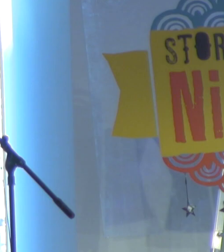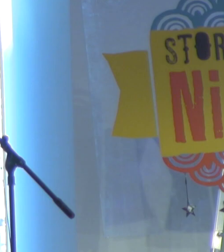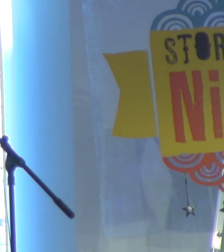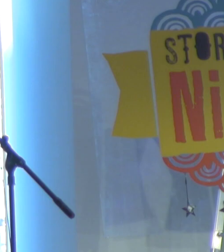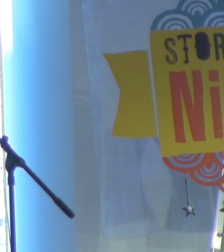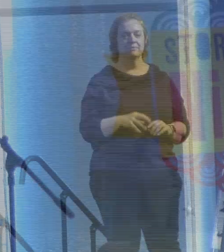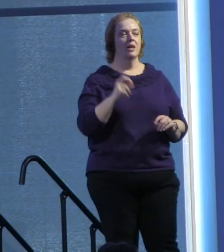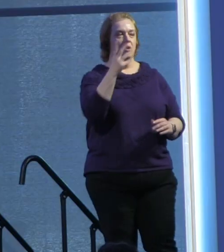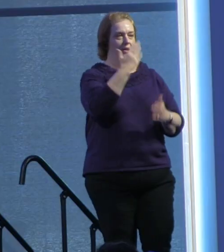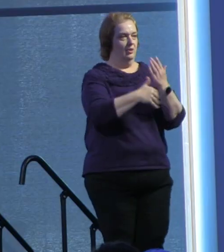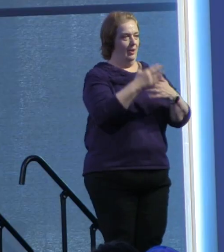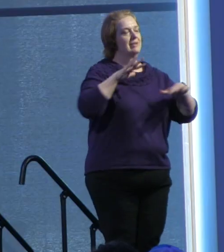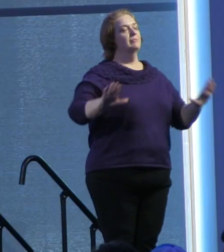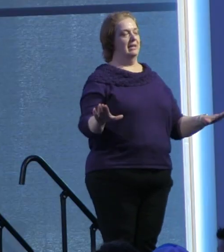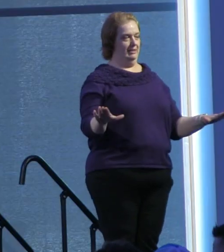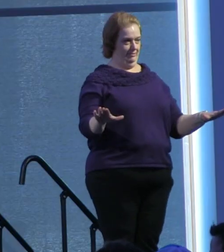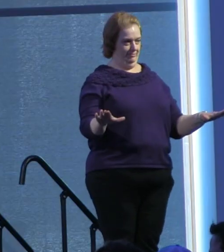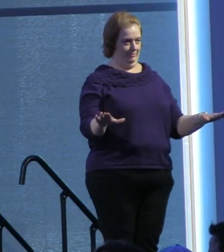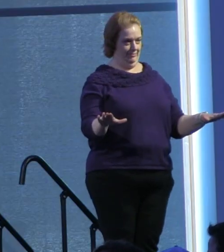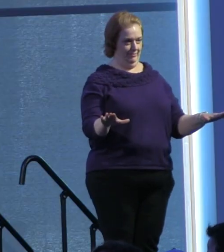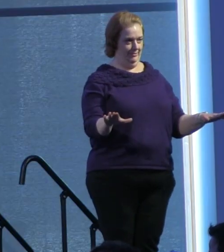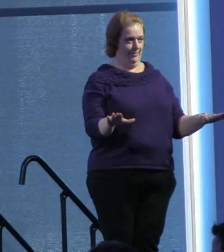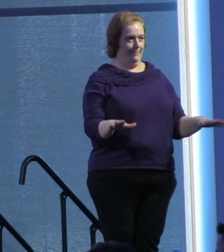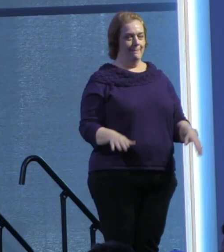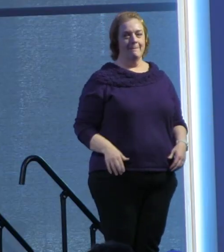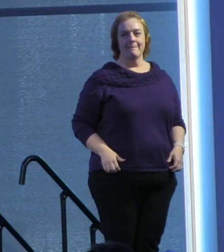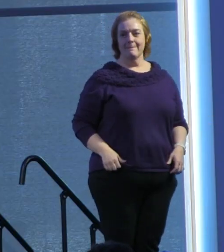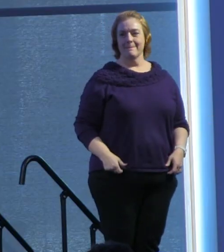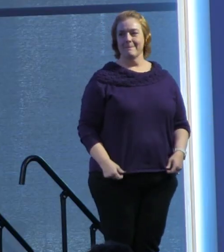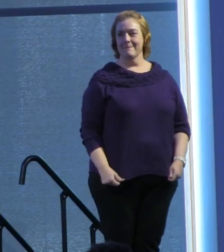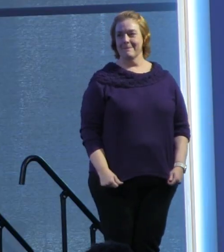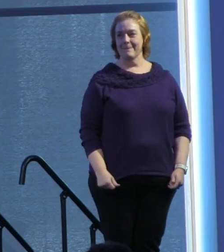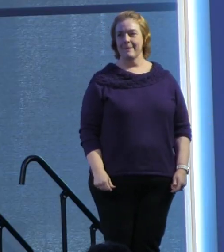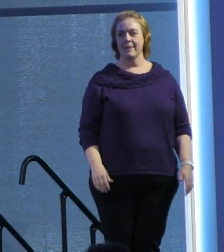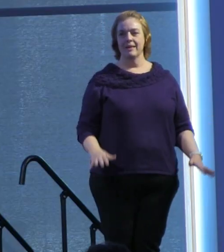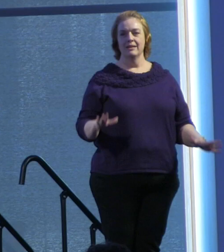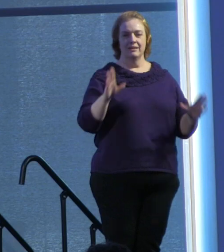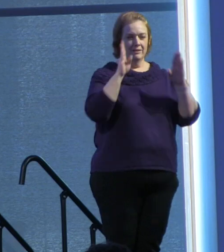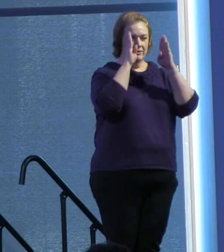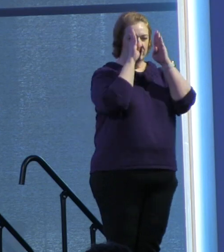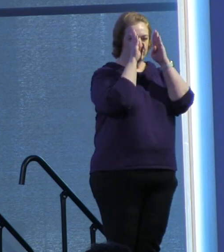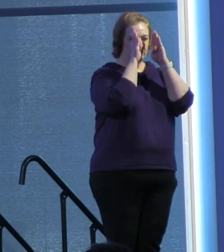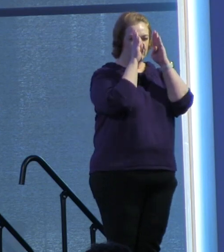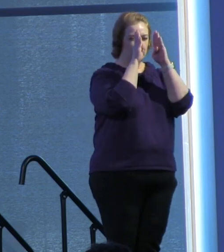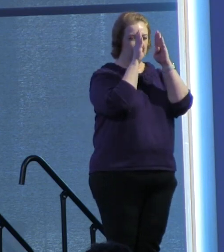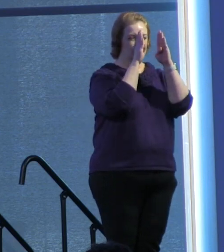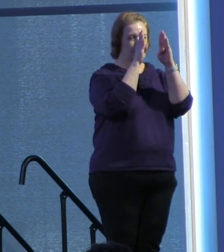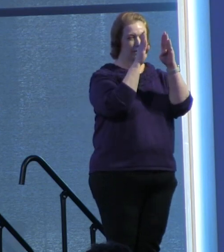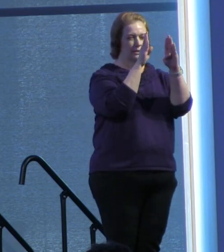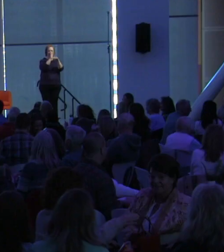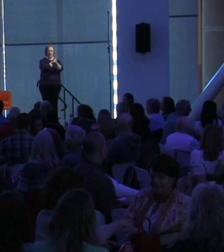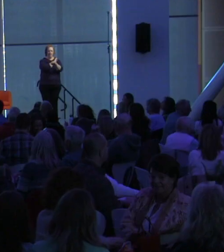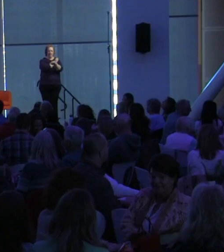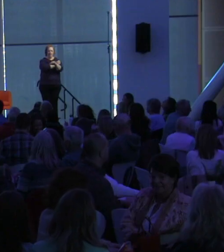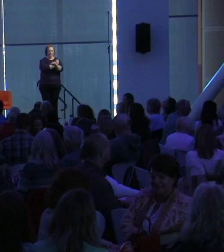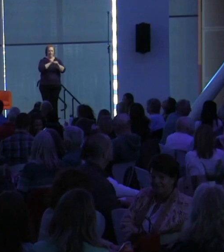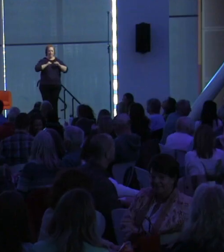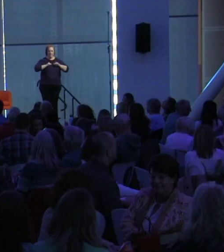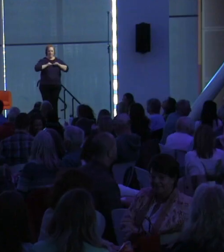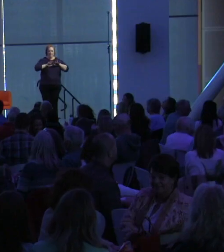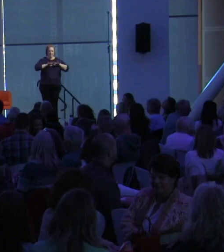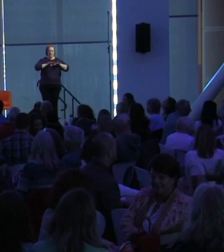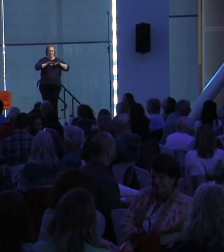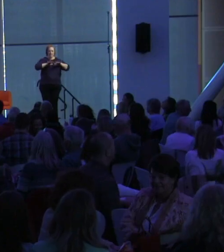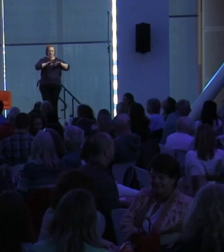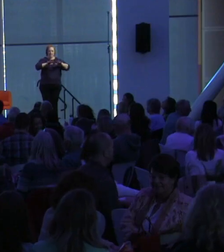All right, put your hands on the table again, and everyone just concentrate on the energy in the room.